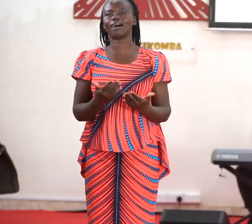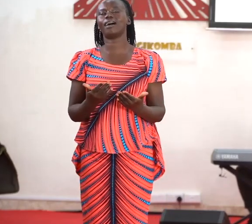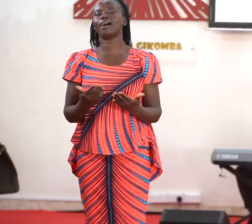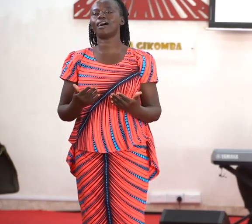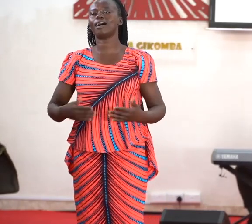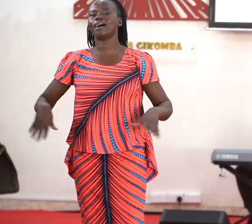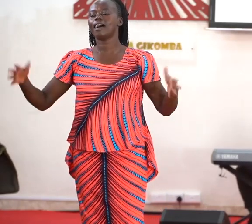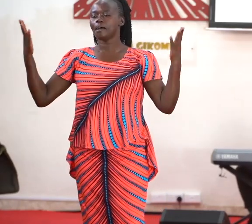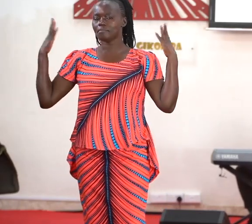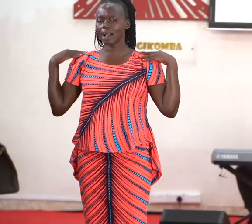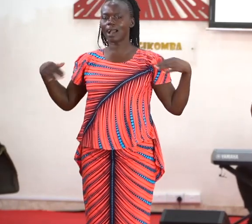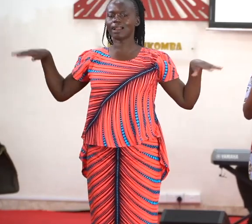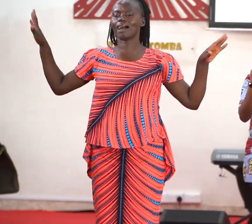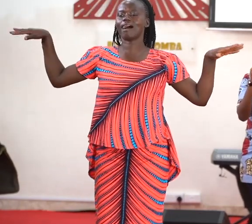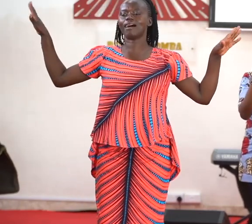aniletea